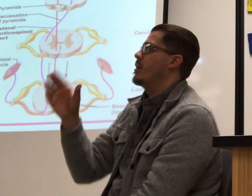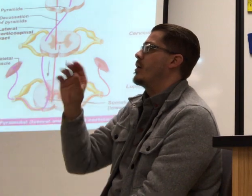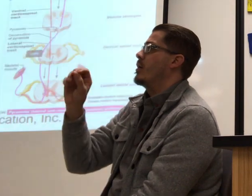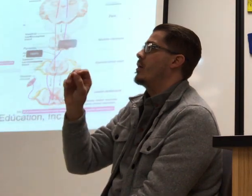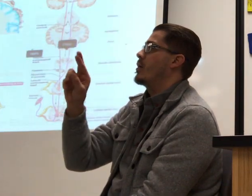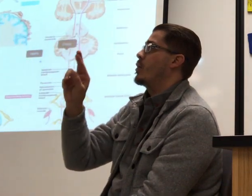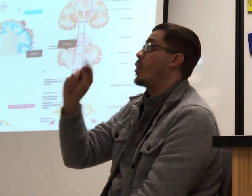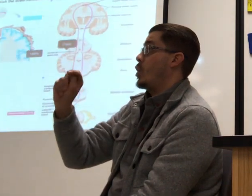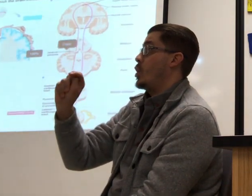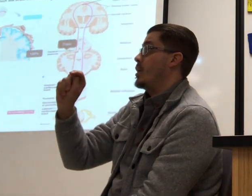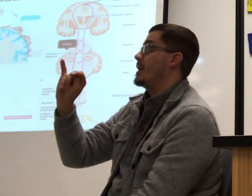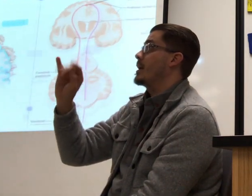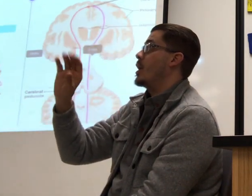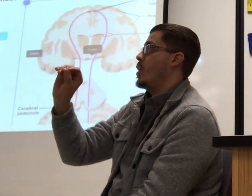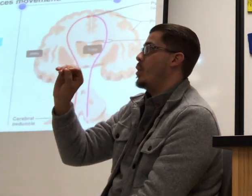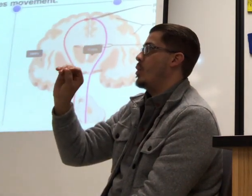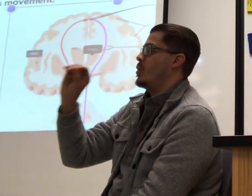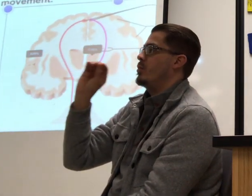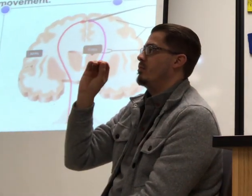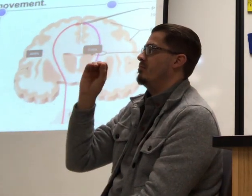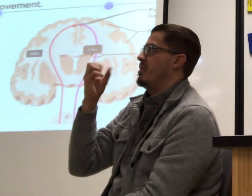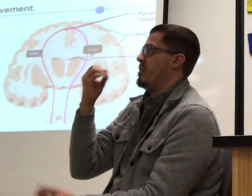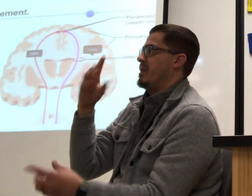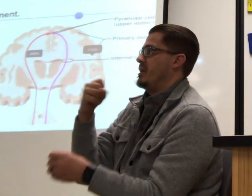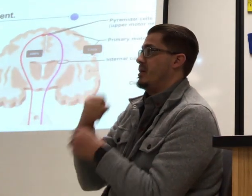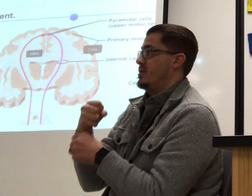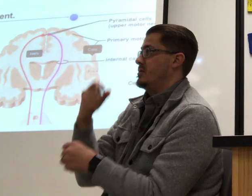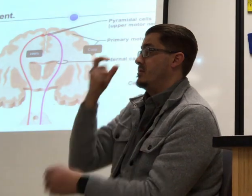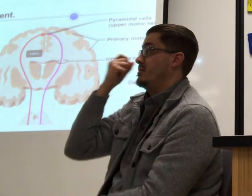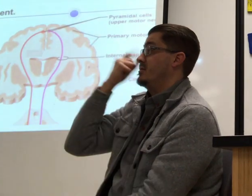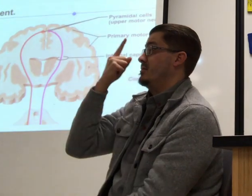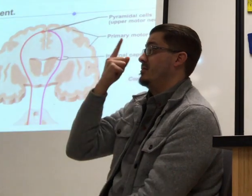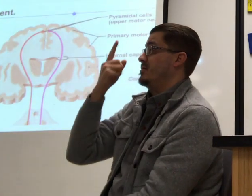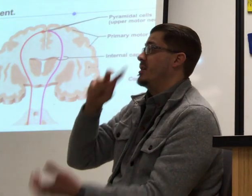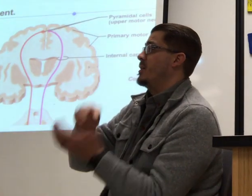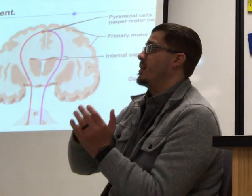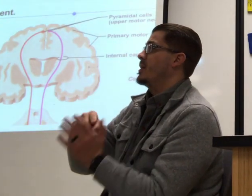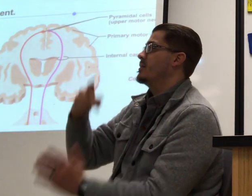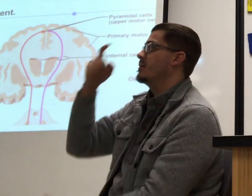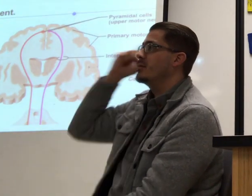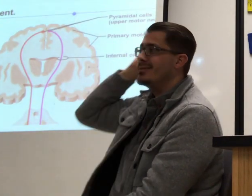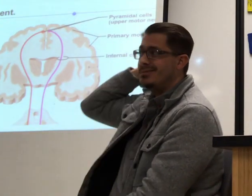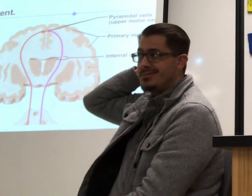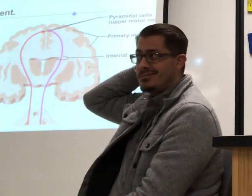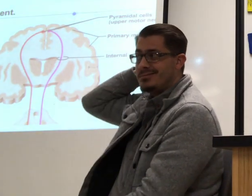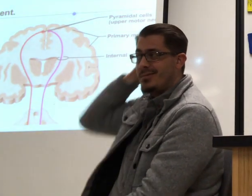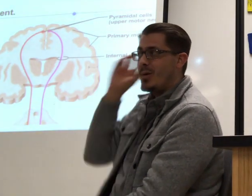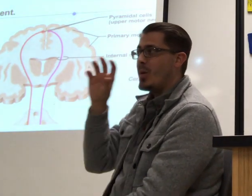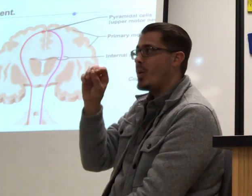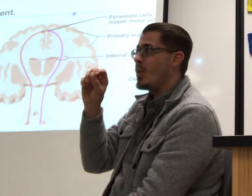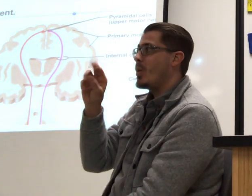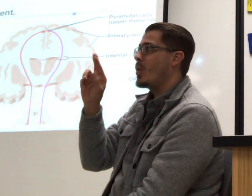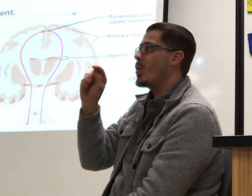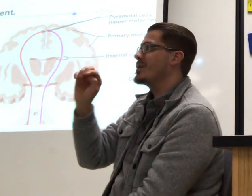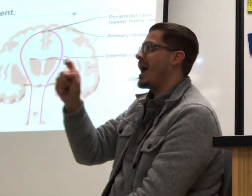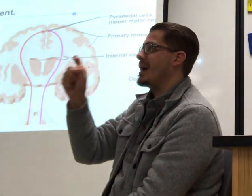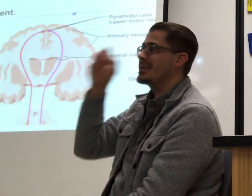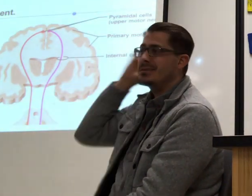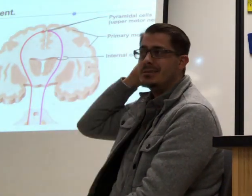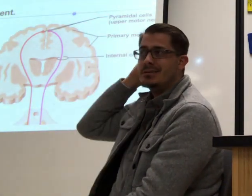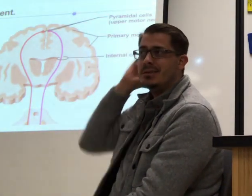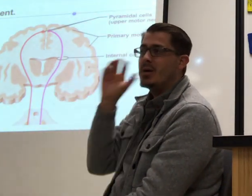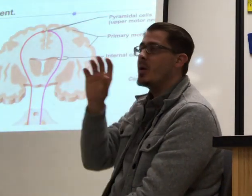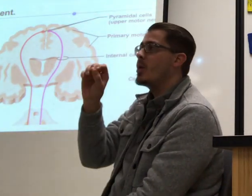Cortico, over the years I've come to realize, it refers to cortex. The